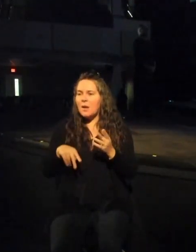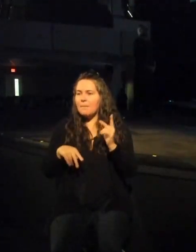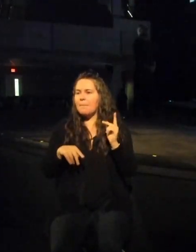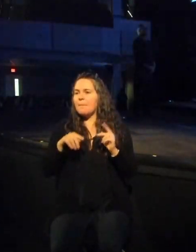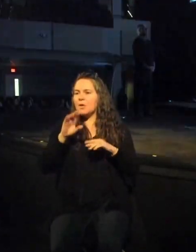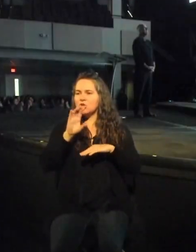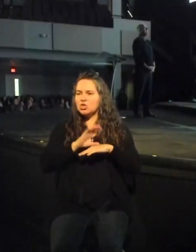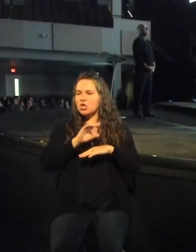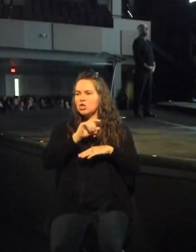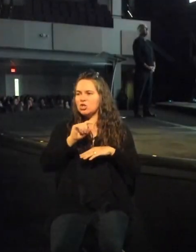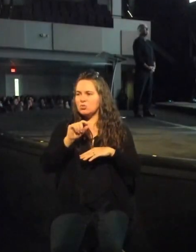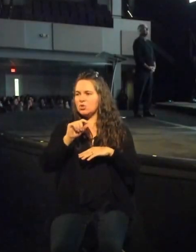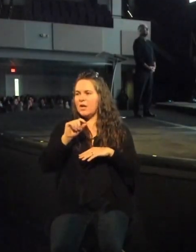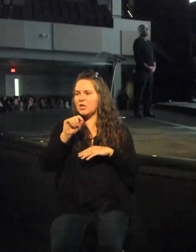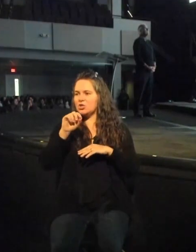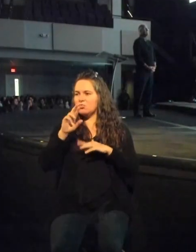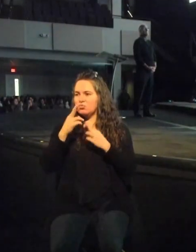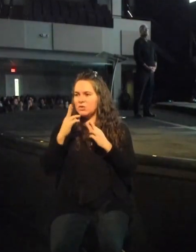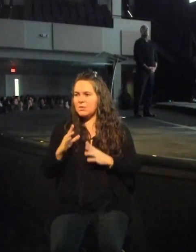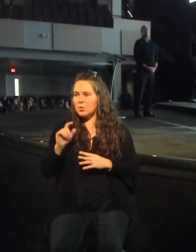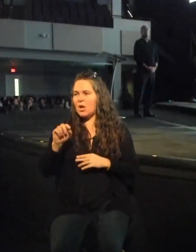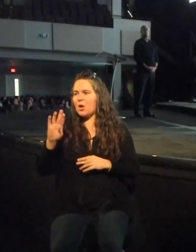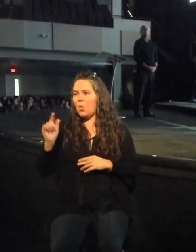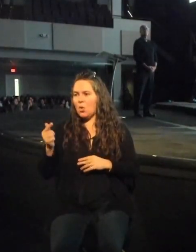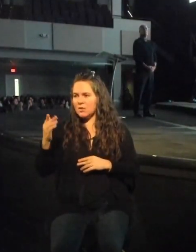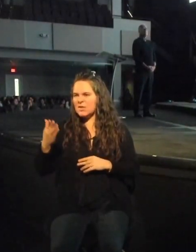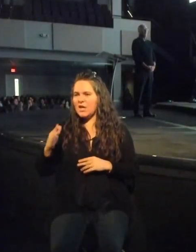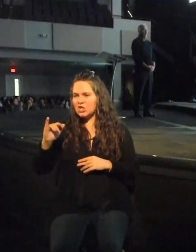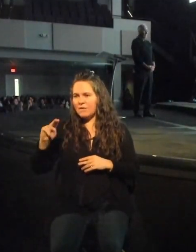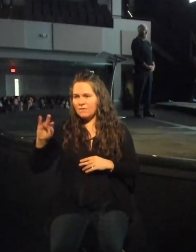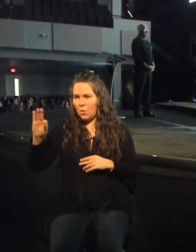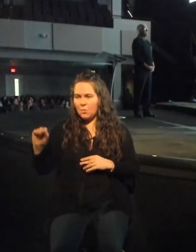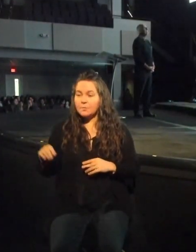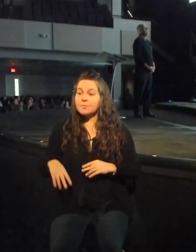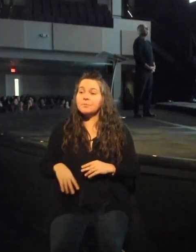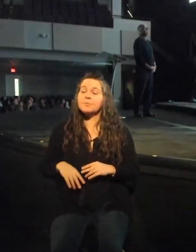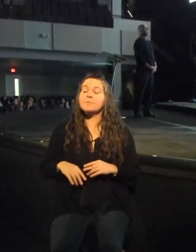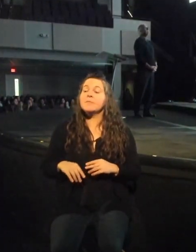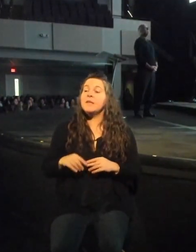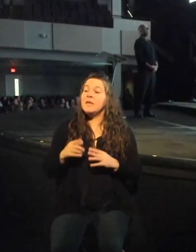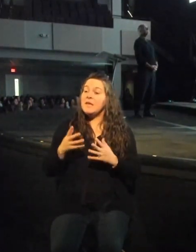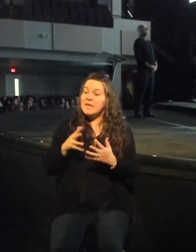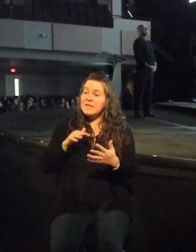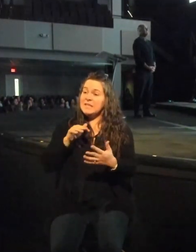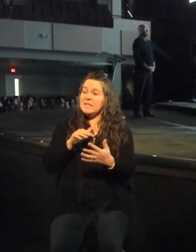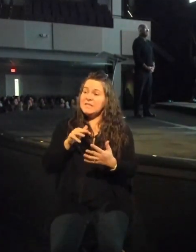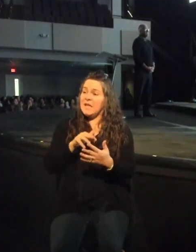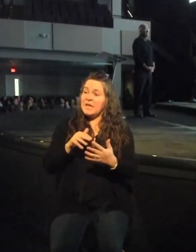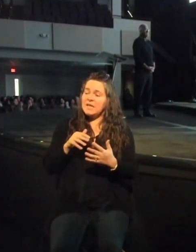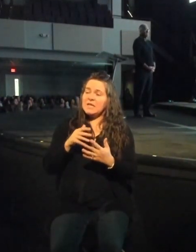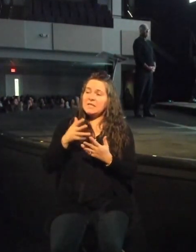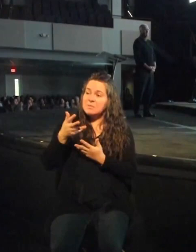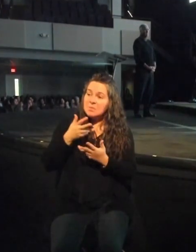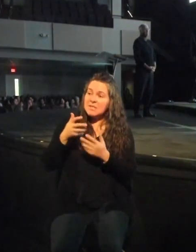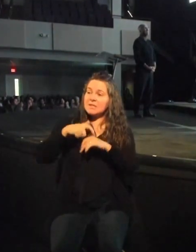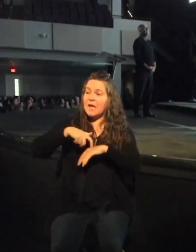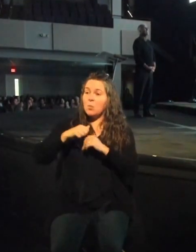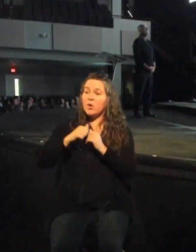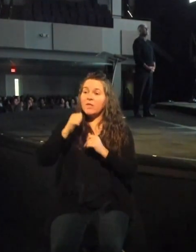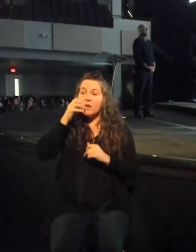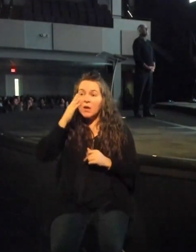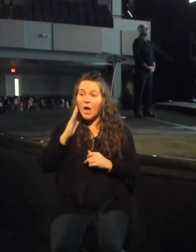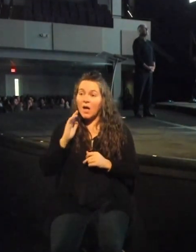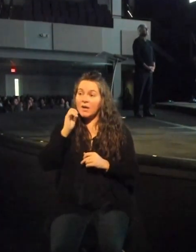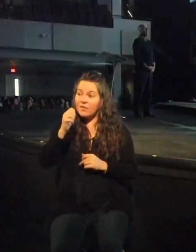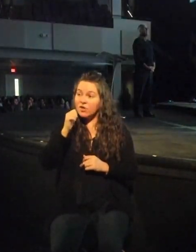church-redeemer.org/info. Spending time with God every day is one of the most critical choices you can make to grow stronger. We have some resources to